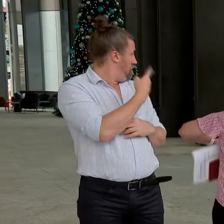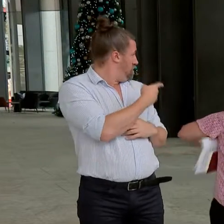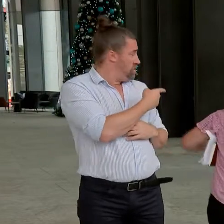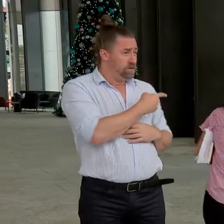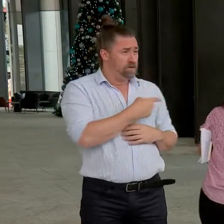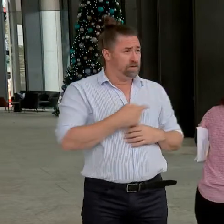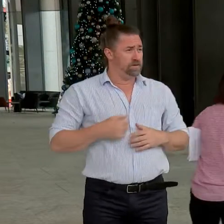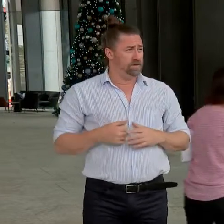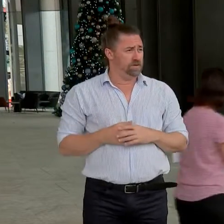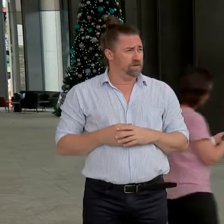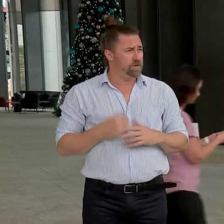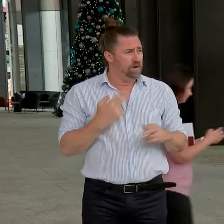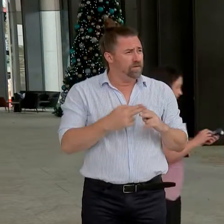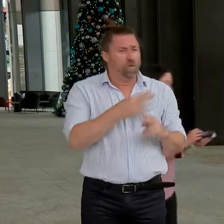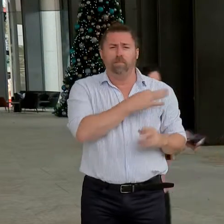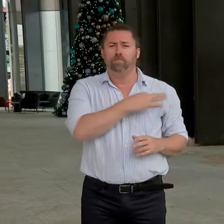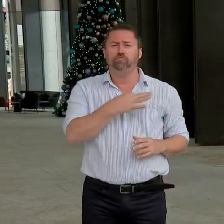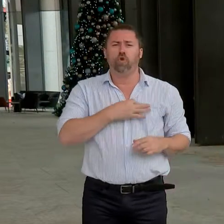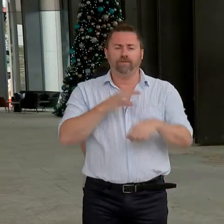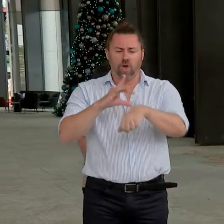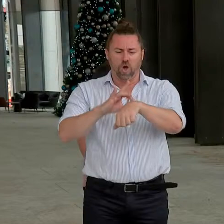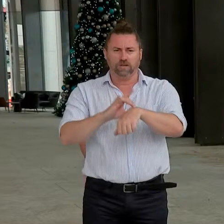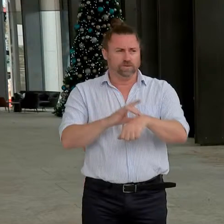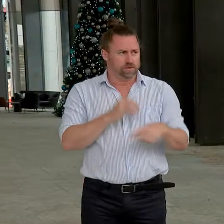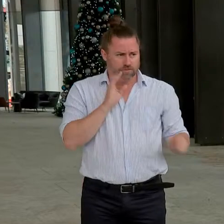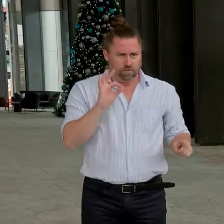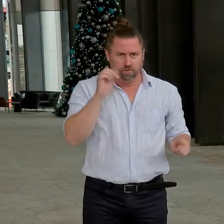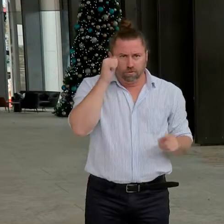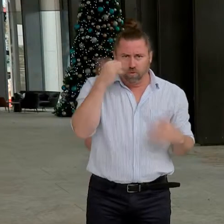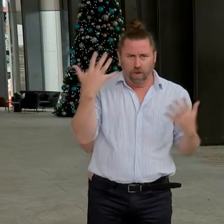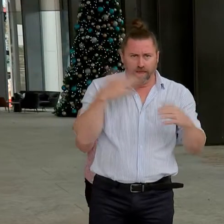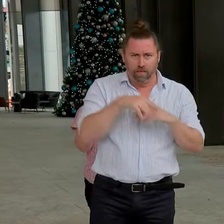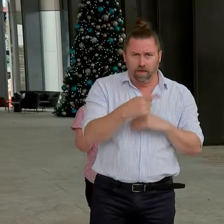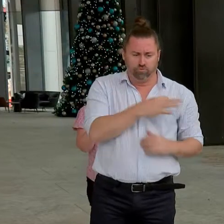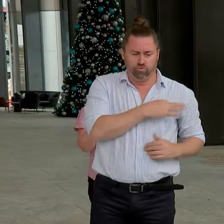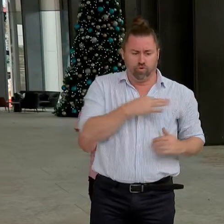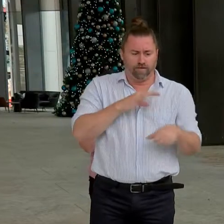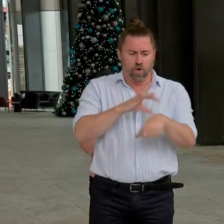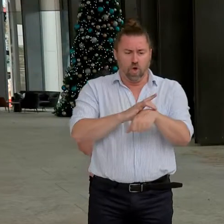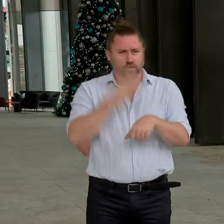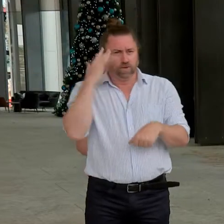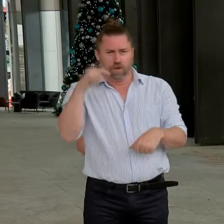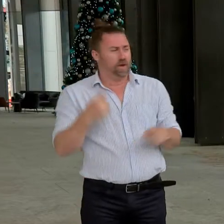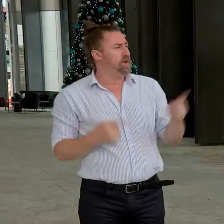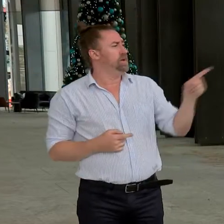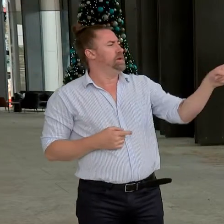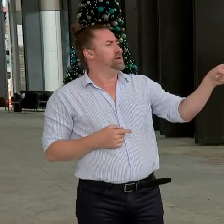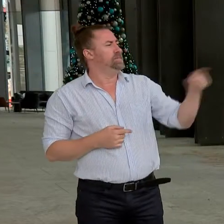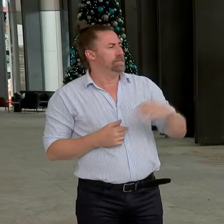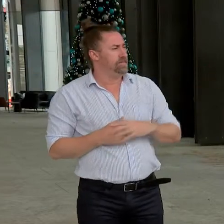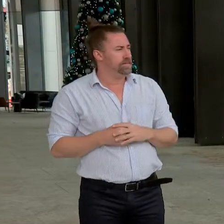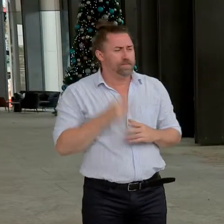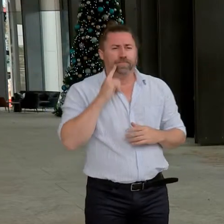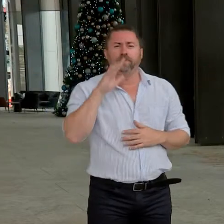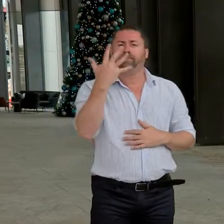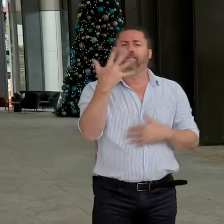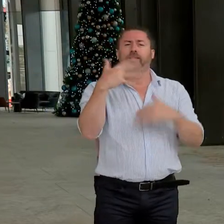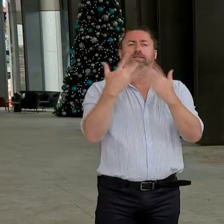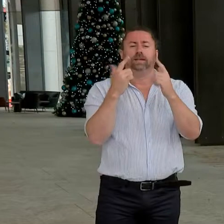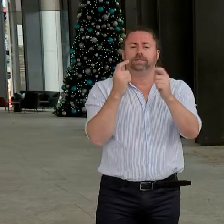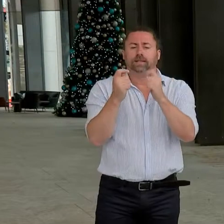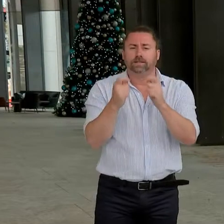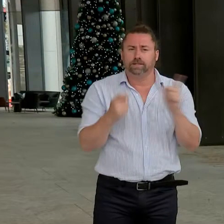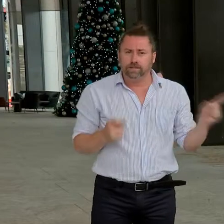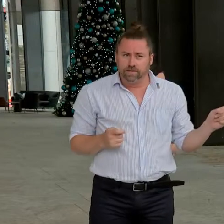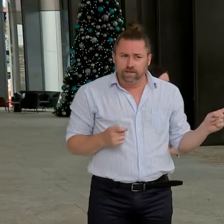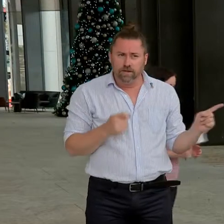In the private hospital? No, I have no information about the private hospital, no. Dr. Gerard, on the day 5 testing, do you Yes. have any data about